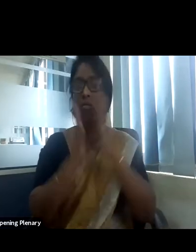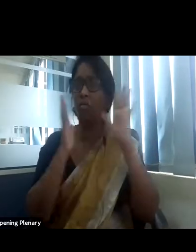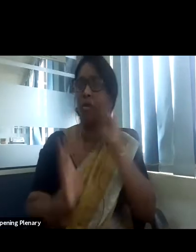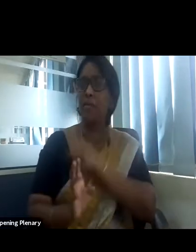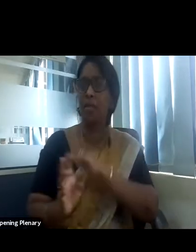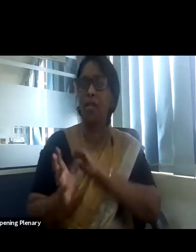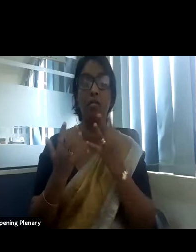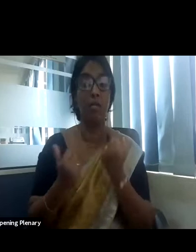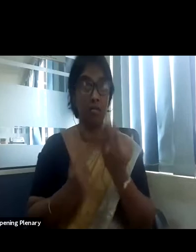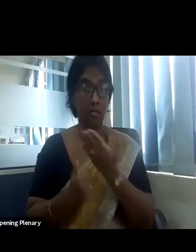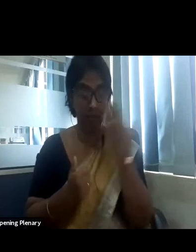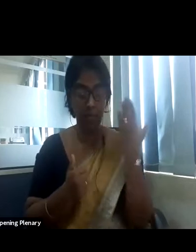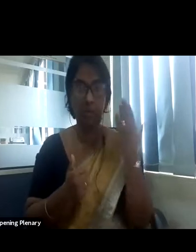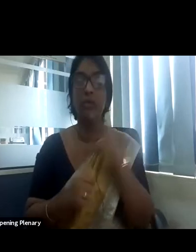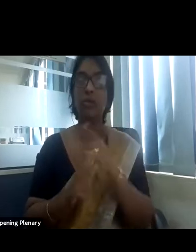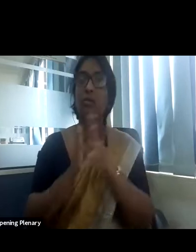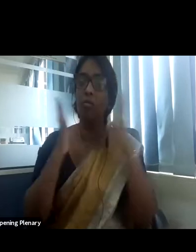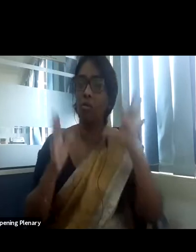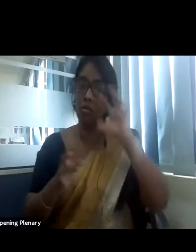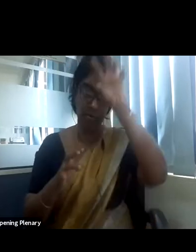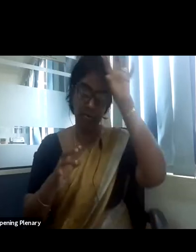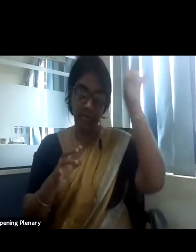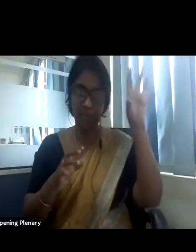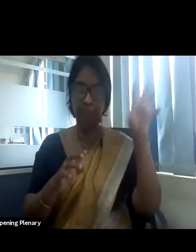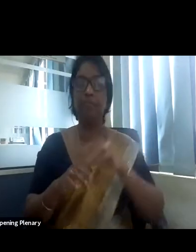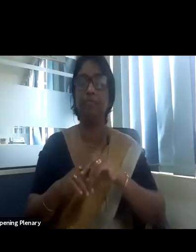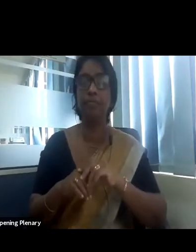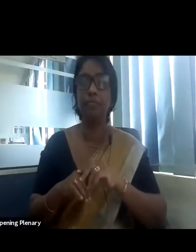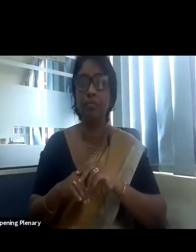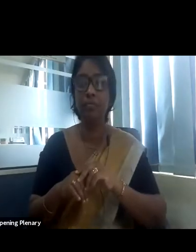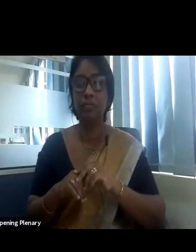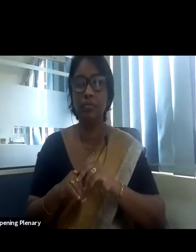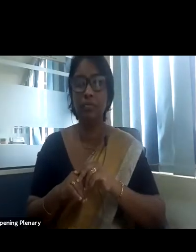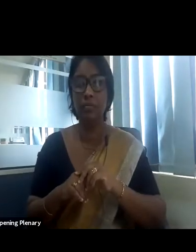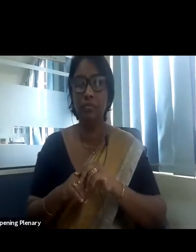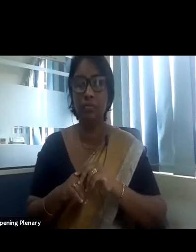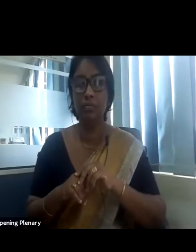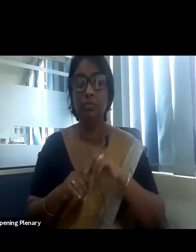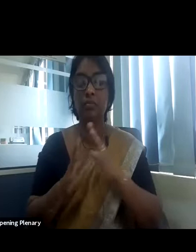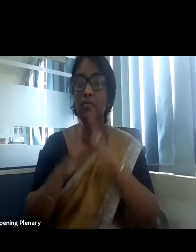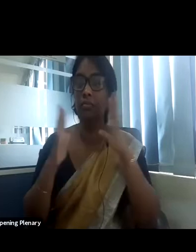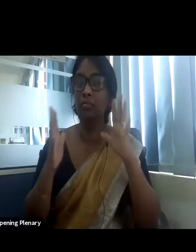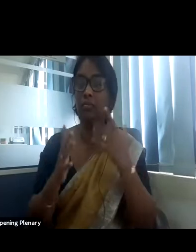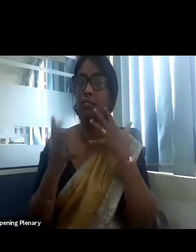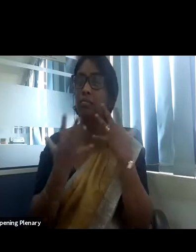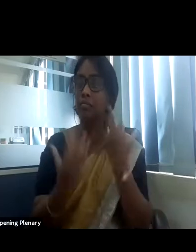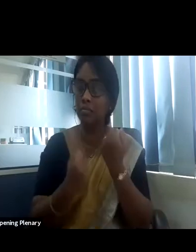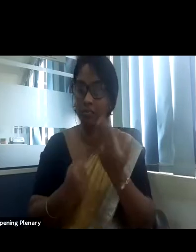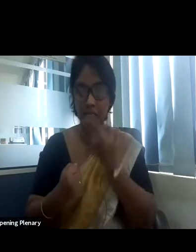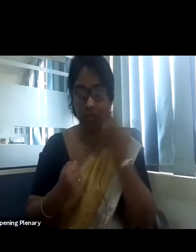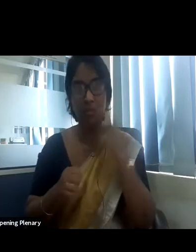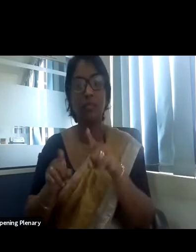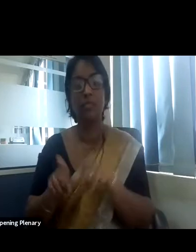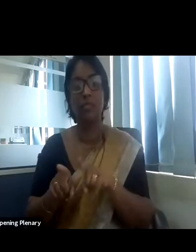fall short of delivering envisioned gains in quality of service provision. In other words, they can fail to